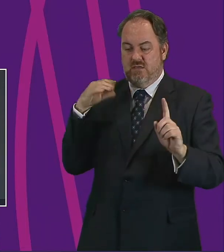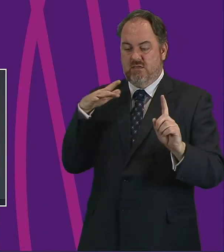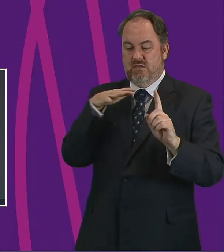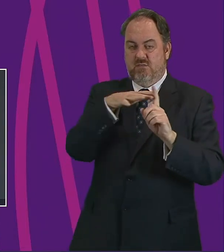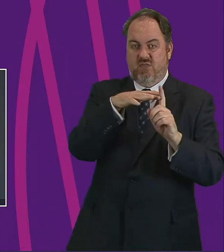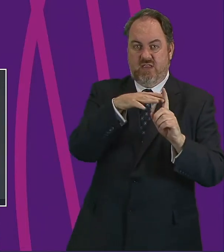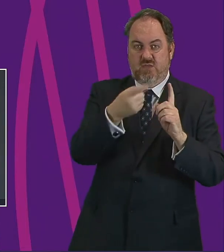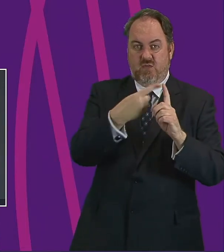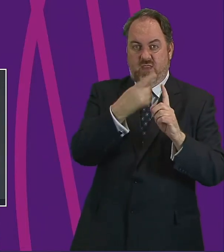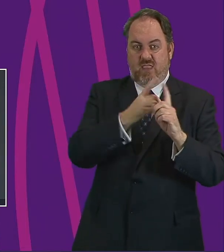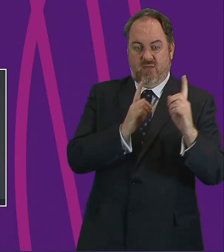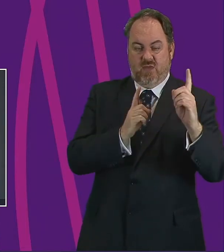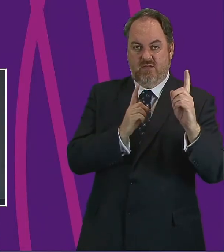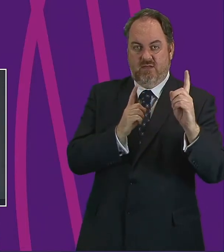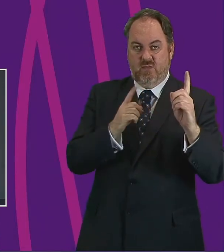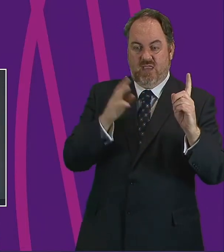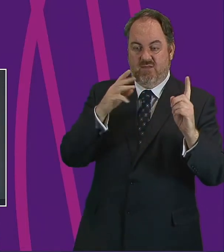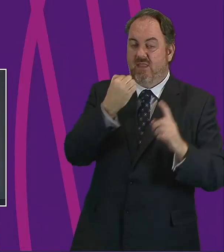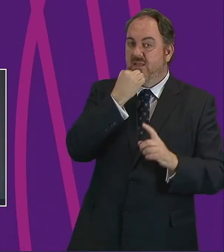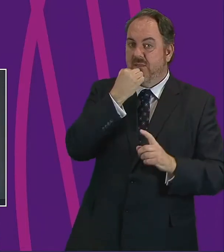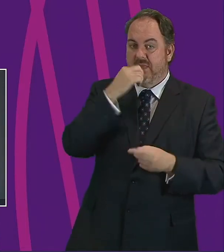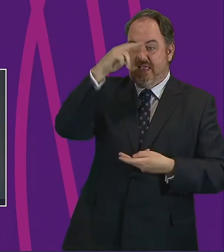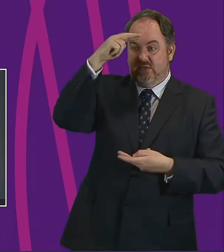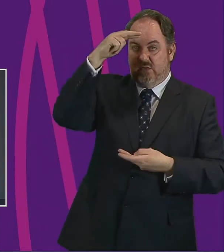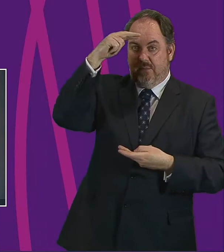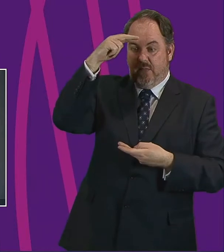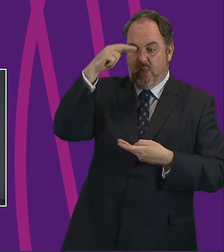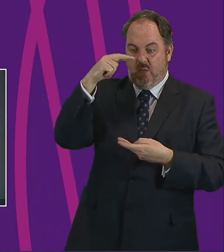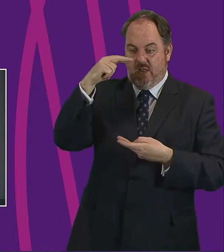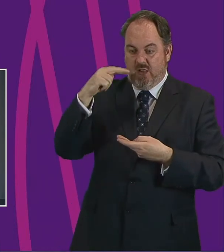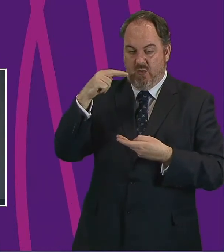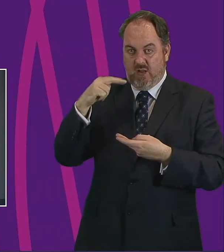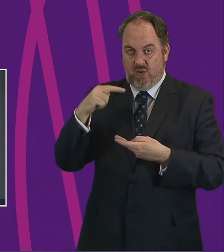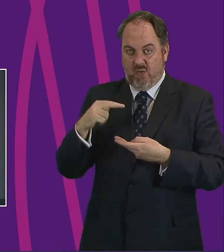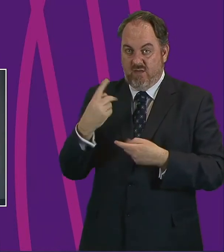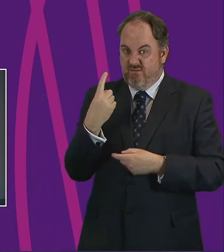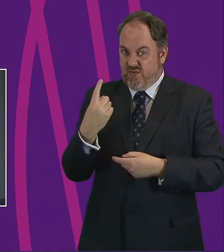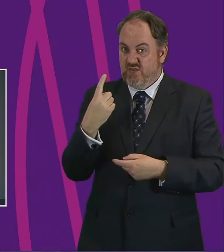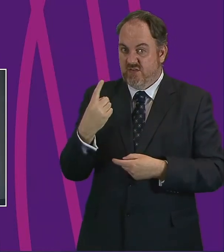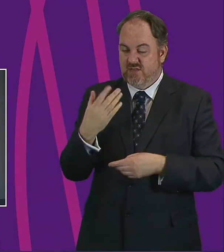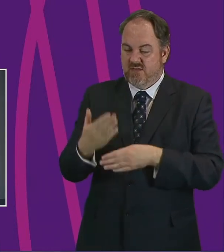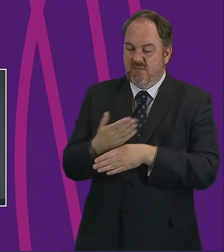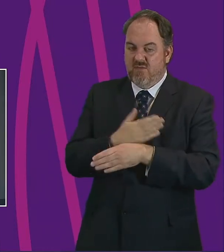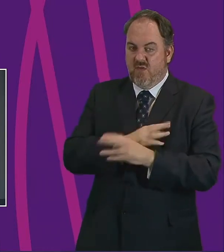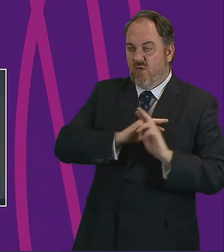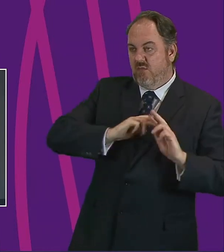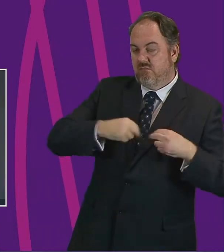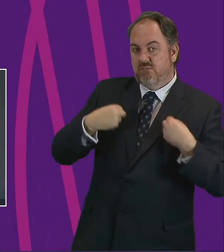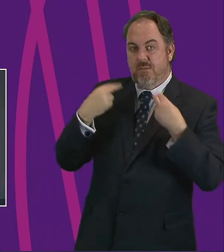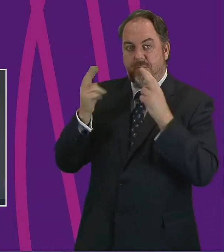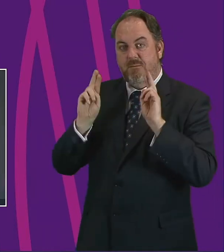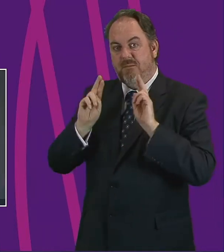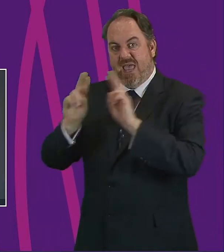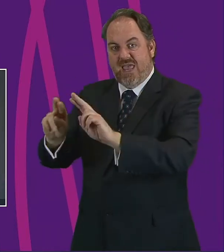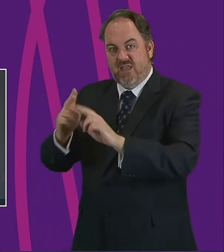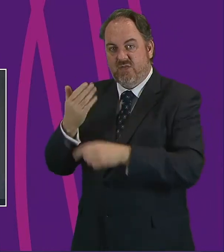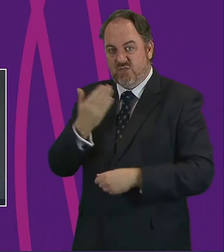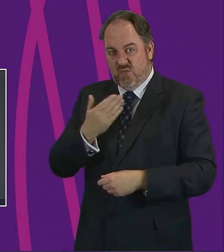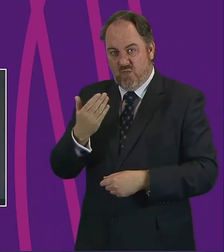number of fatalities that have taken place, and the number of cases that have been diagnosed. And of course,